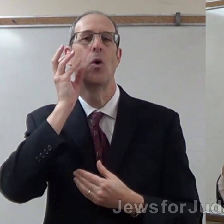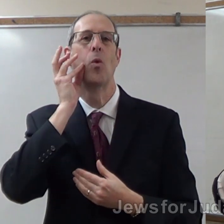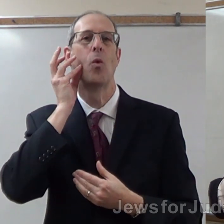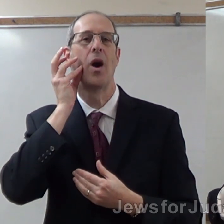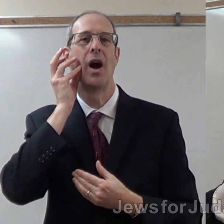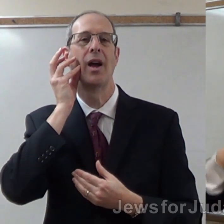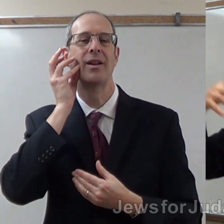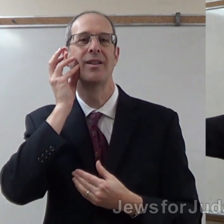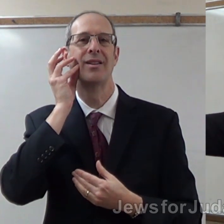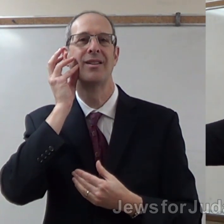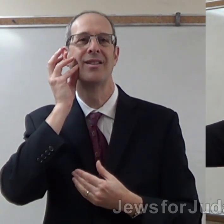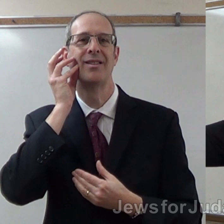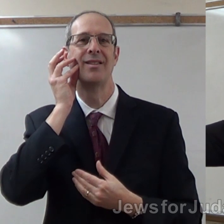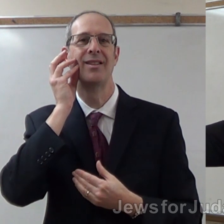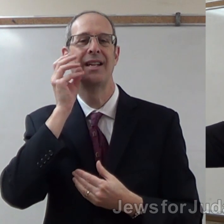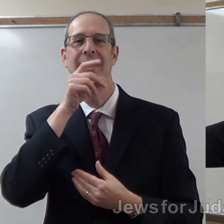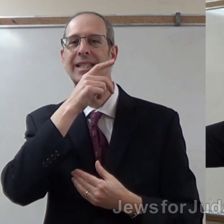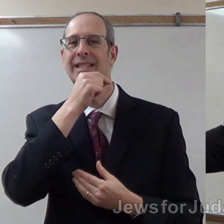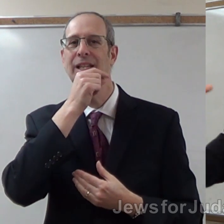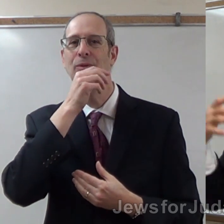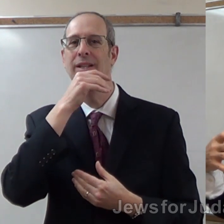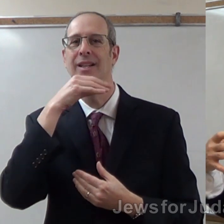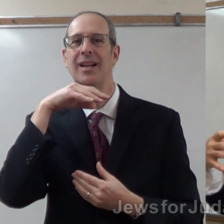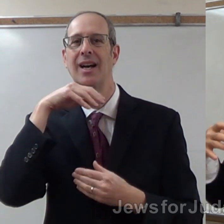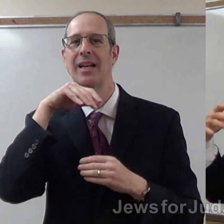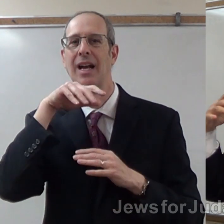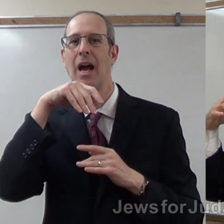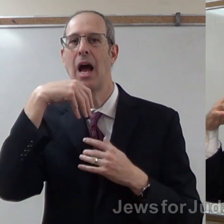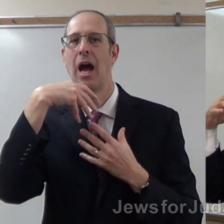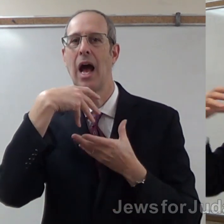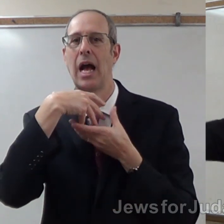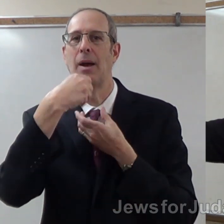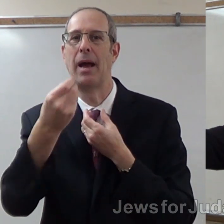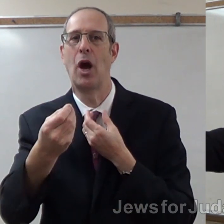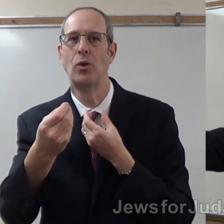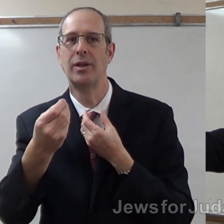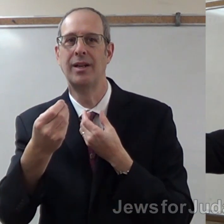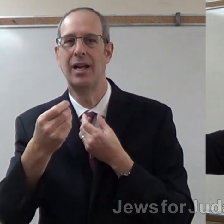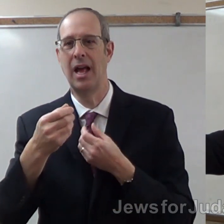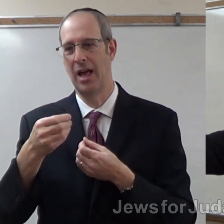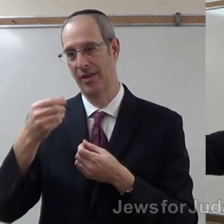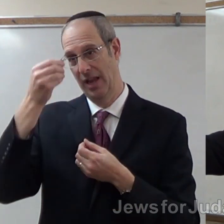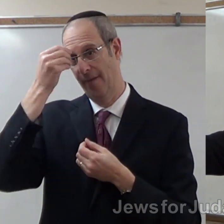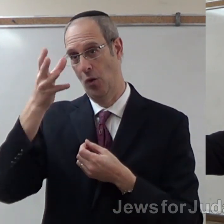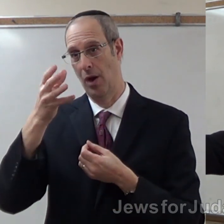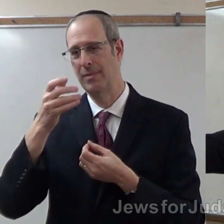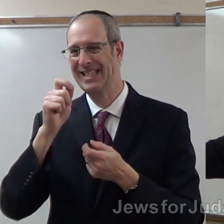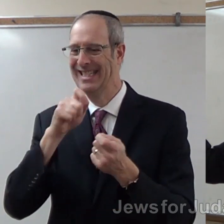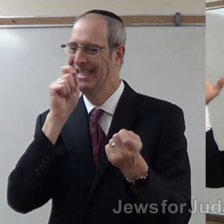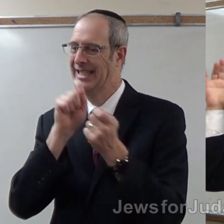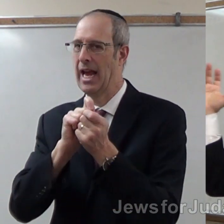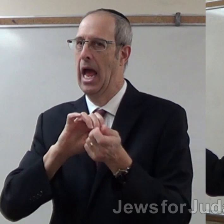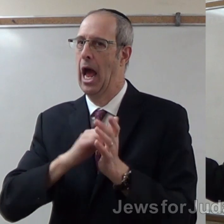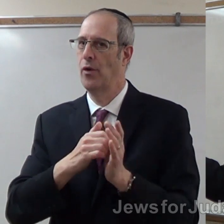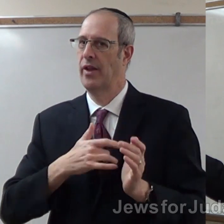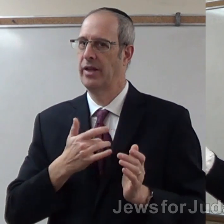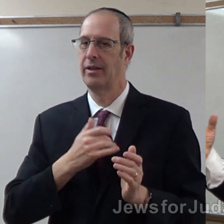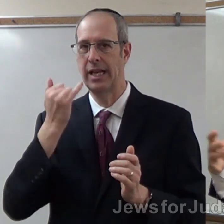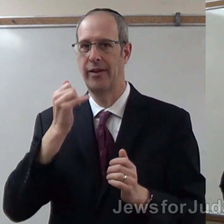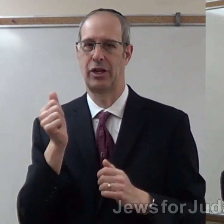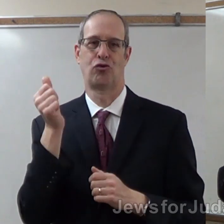wine, secrets come out, meaning they'll tell you exactly how they feel. People that are